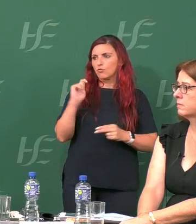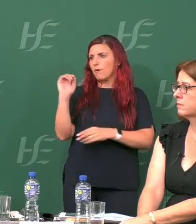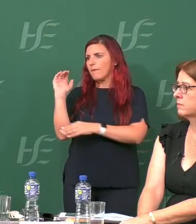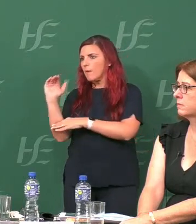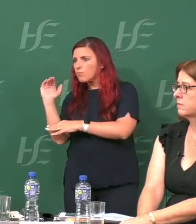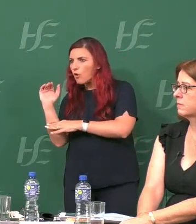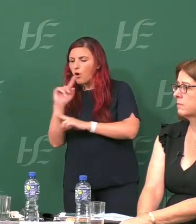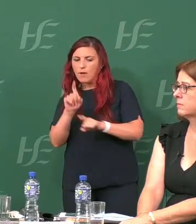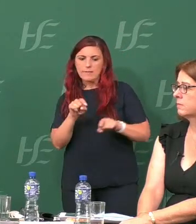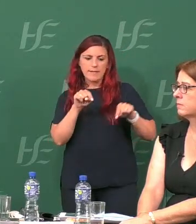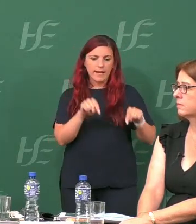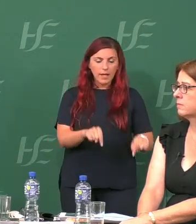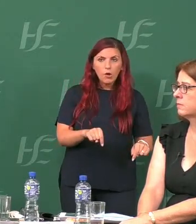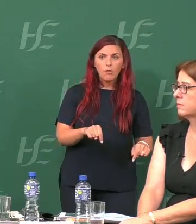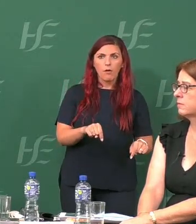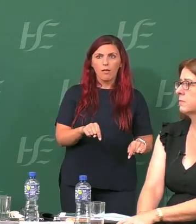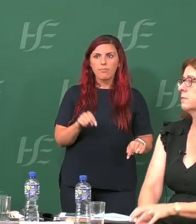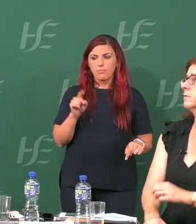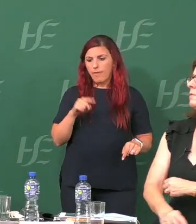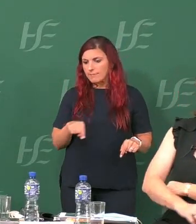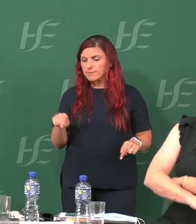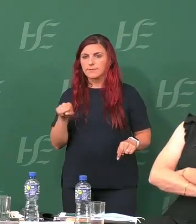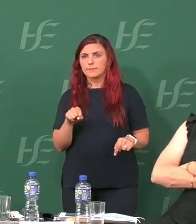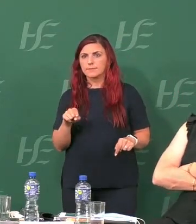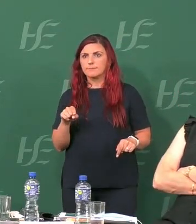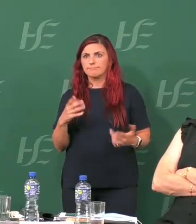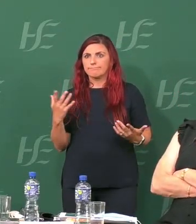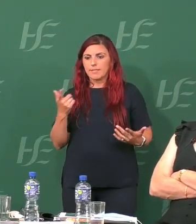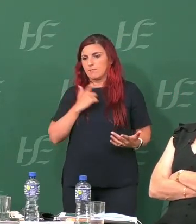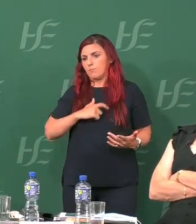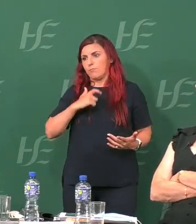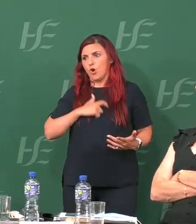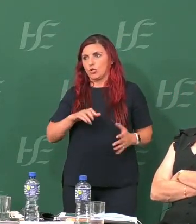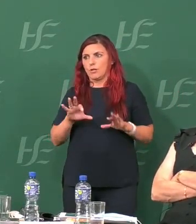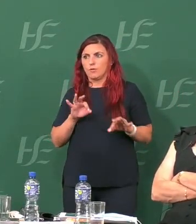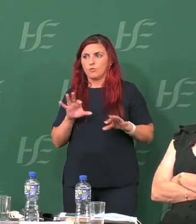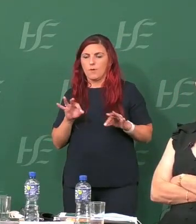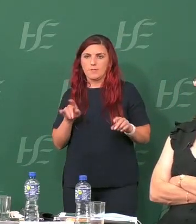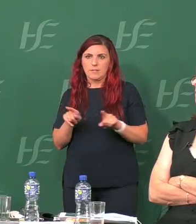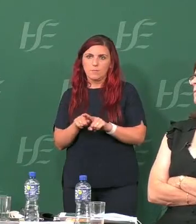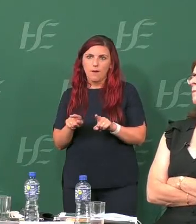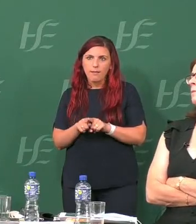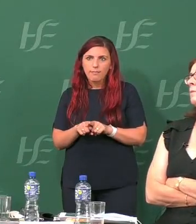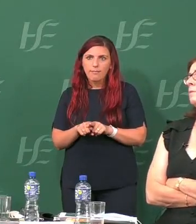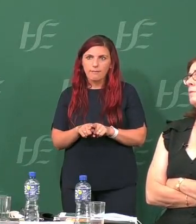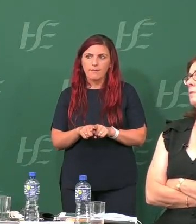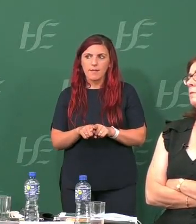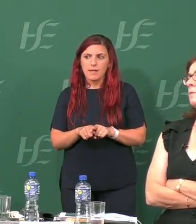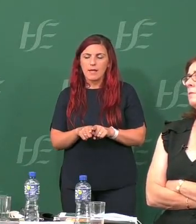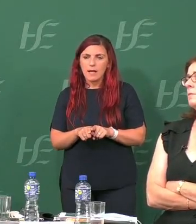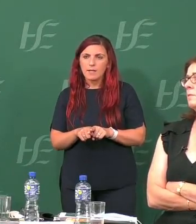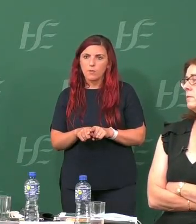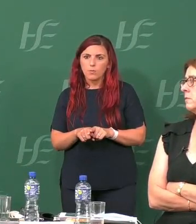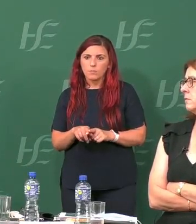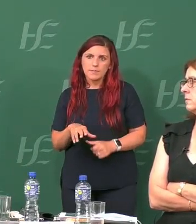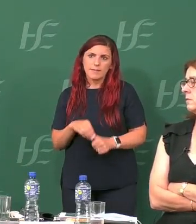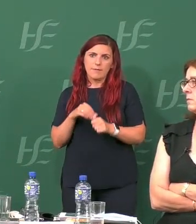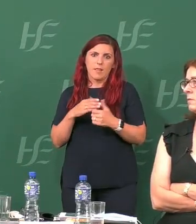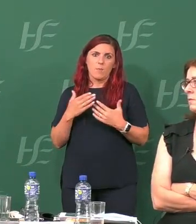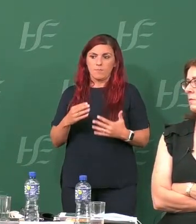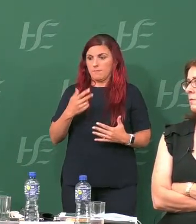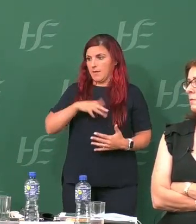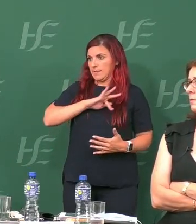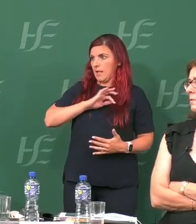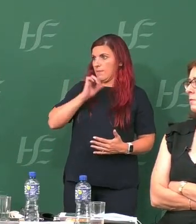here. Everybody should make, certainly travelling abroad would seem to be a lot more cumbersome at the moment. I don't have any plans